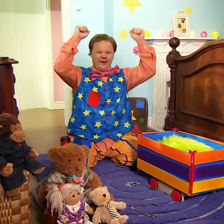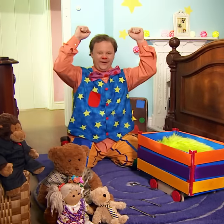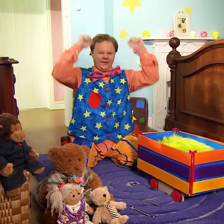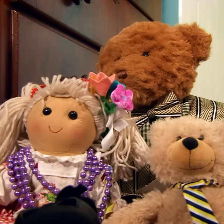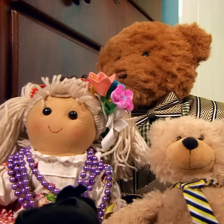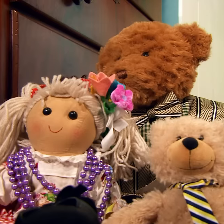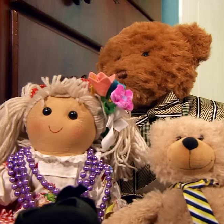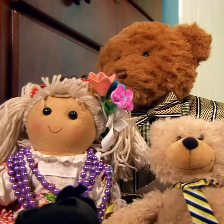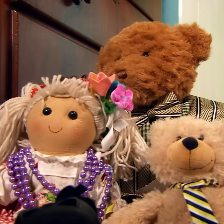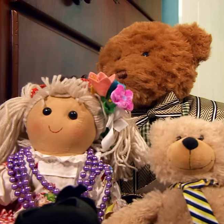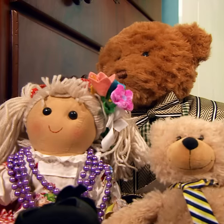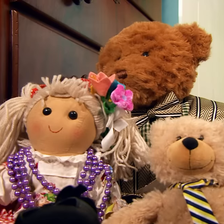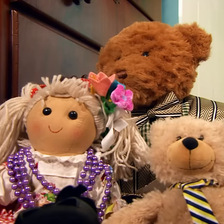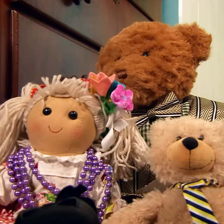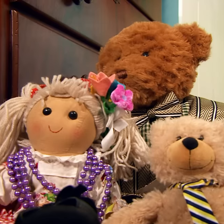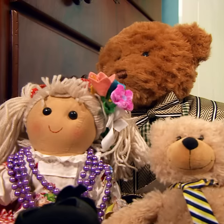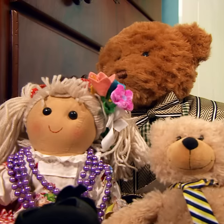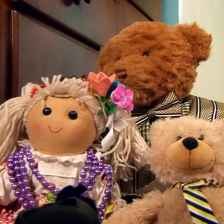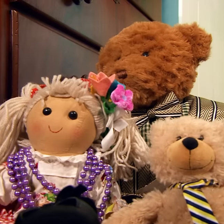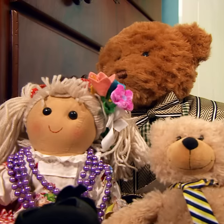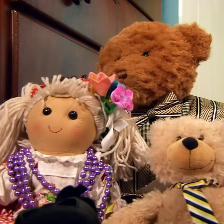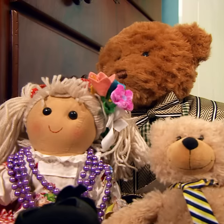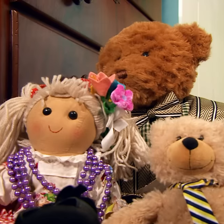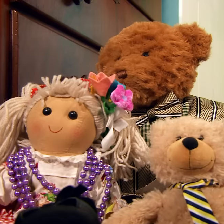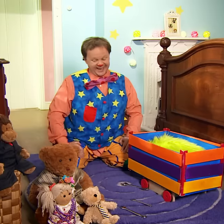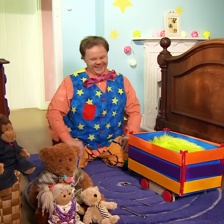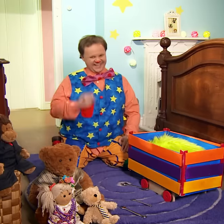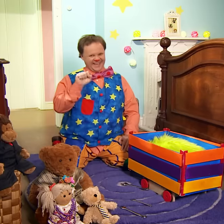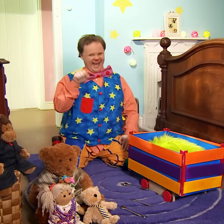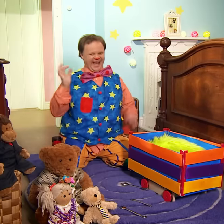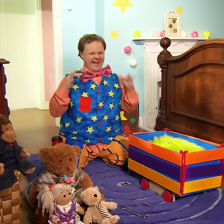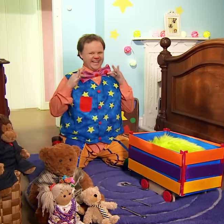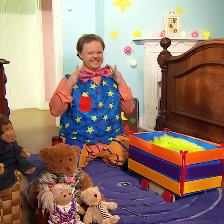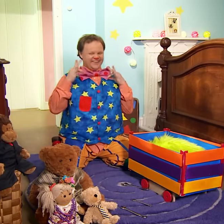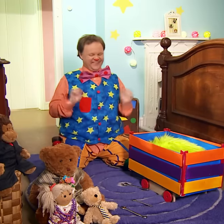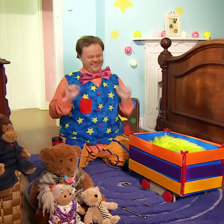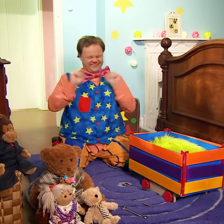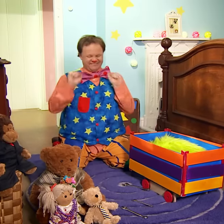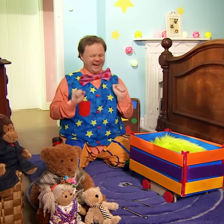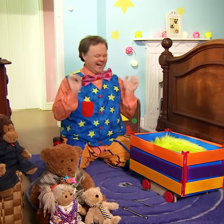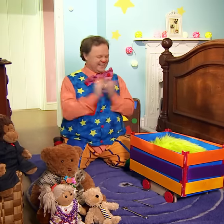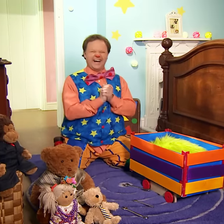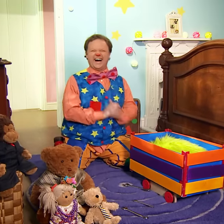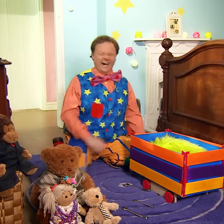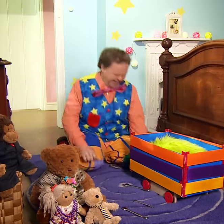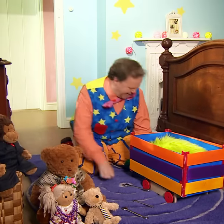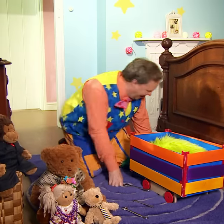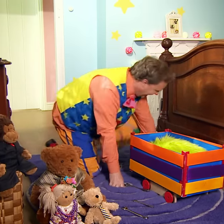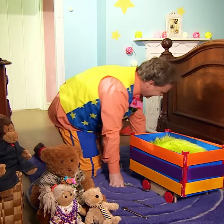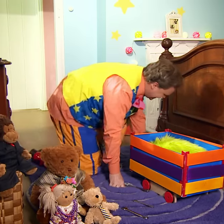Woohoo! Is that why the toys are dressed in their best clothes? Yes! Oh, smart! Right